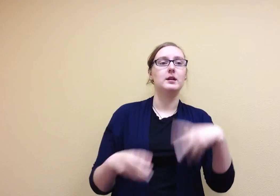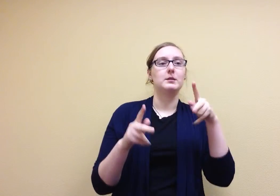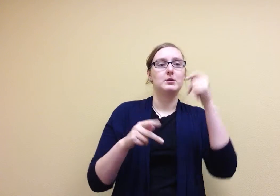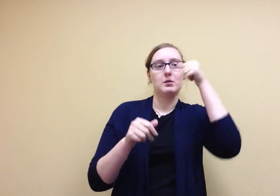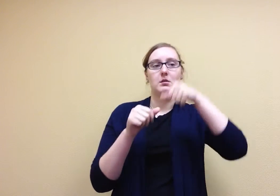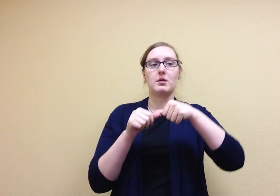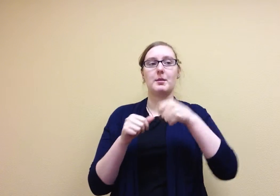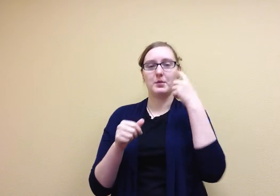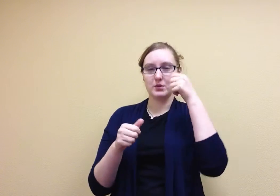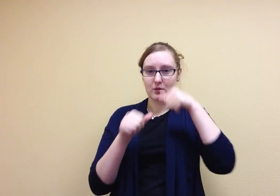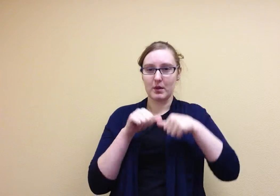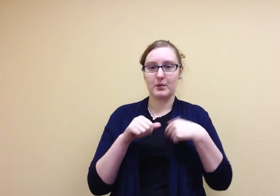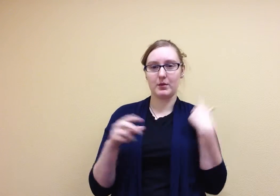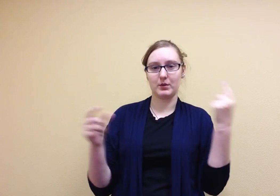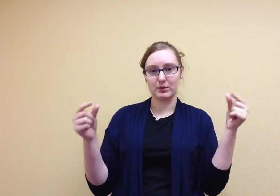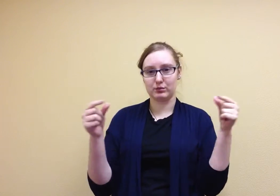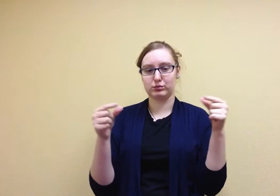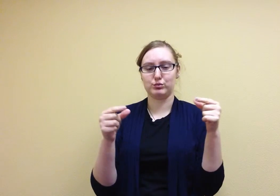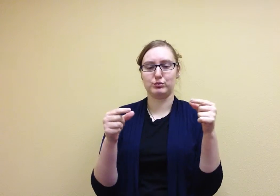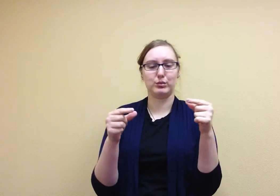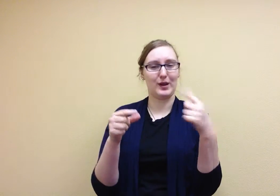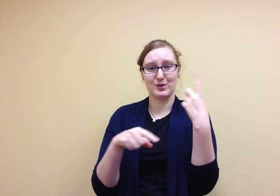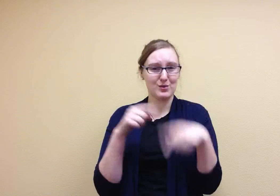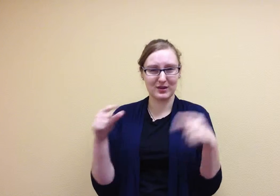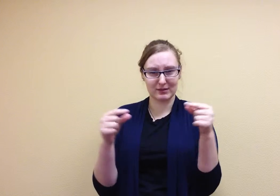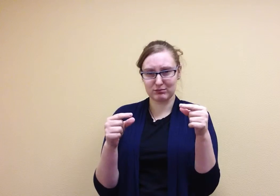pushed the magnets together and you couldn't get that push together.